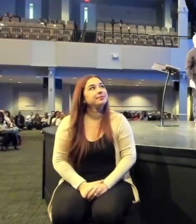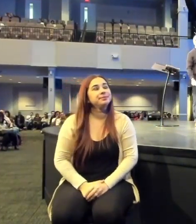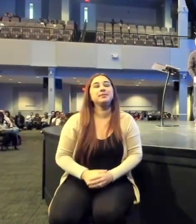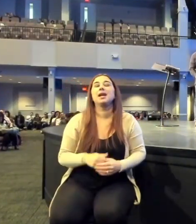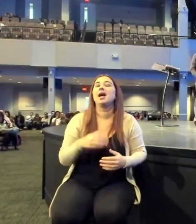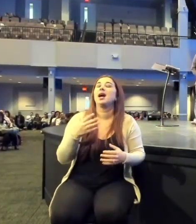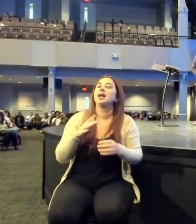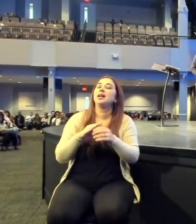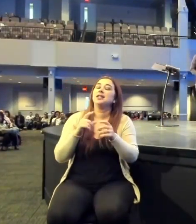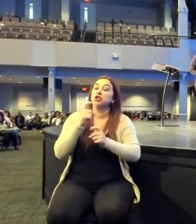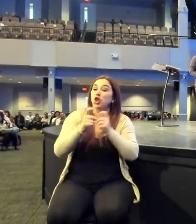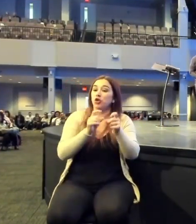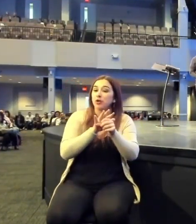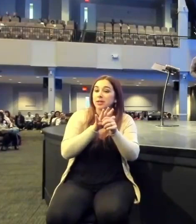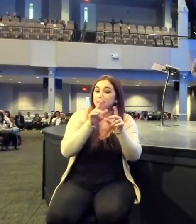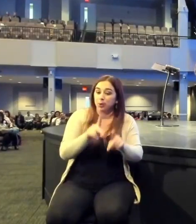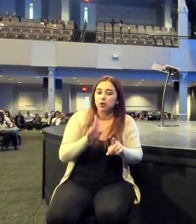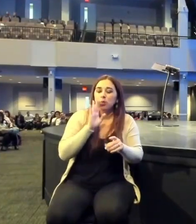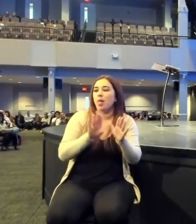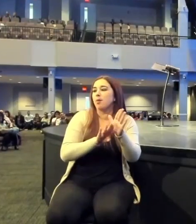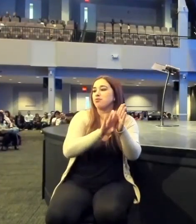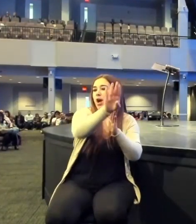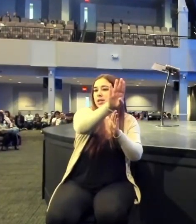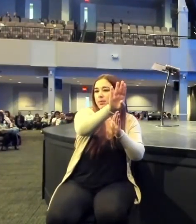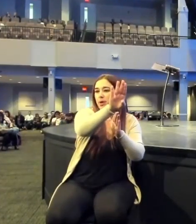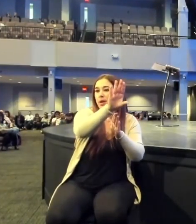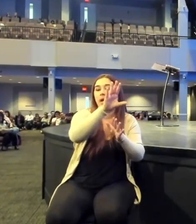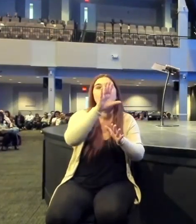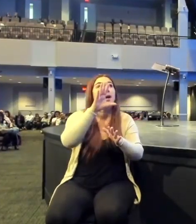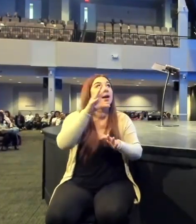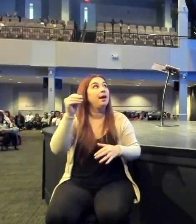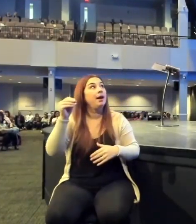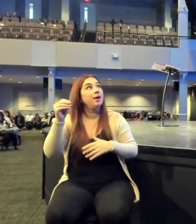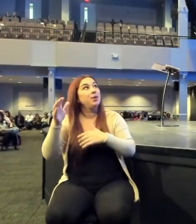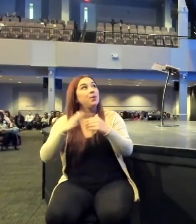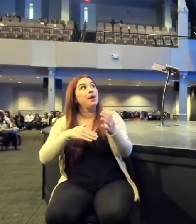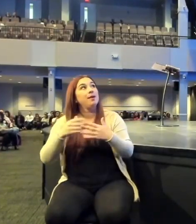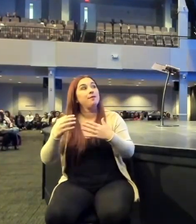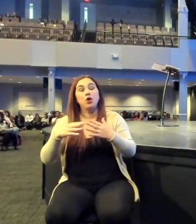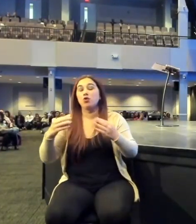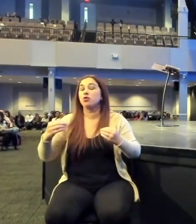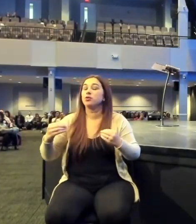A generous person will prosper, and whoever